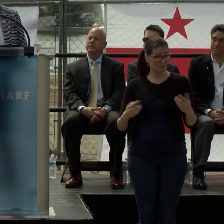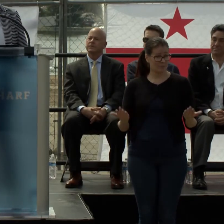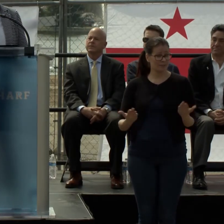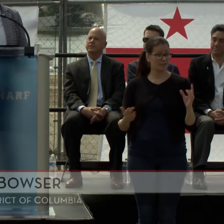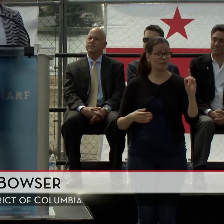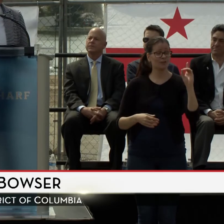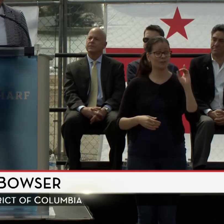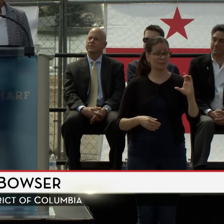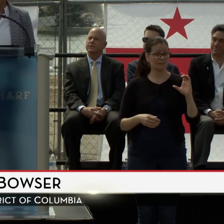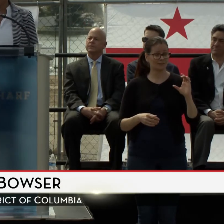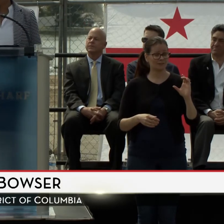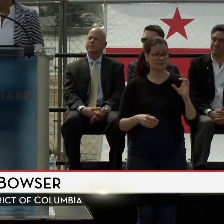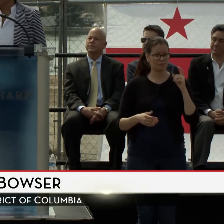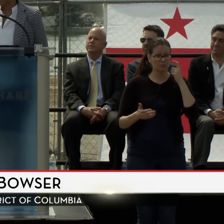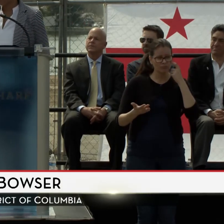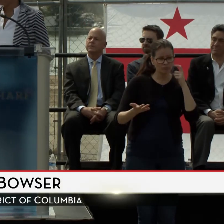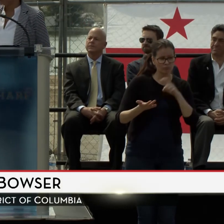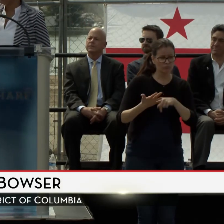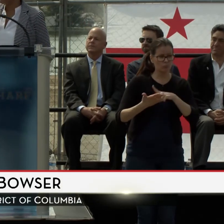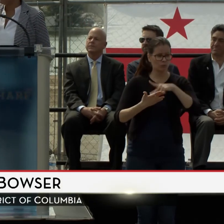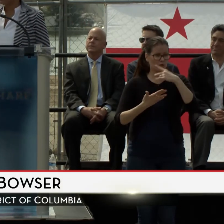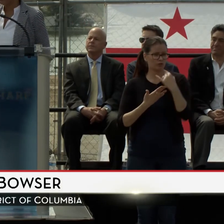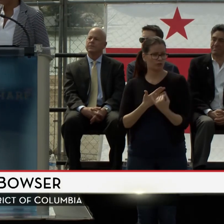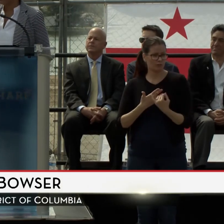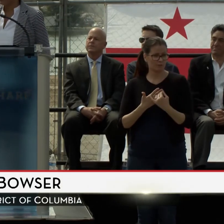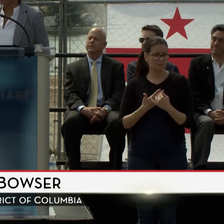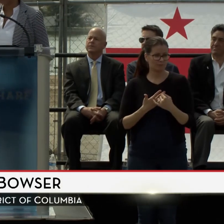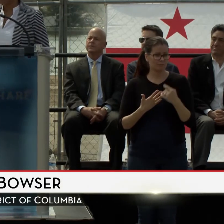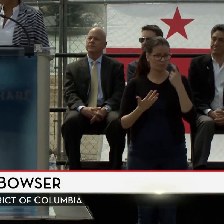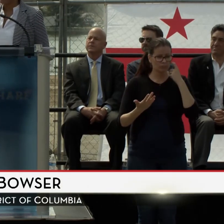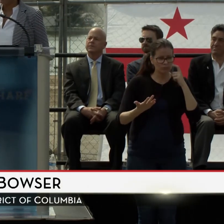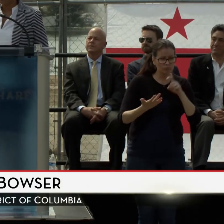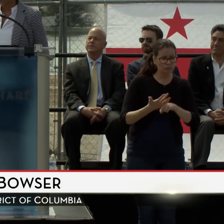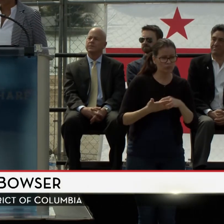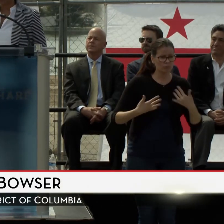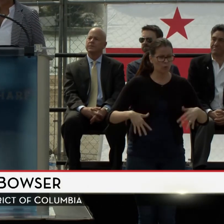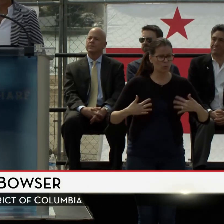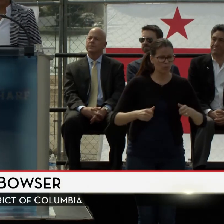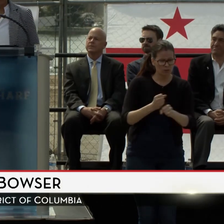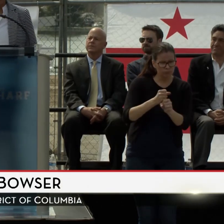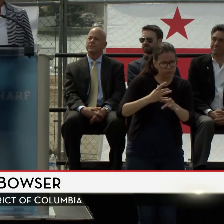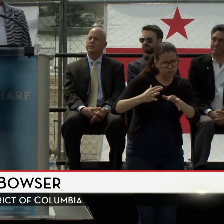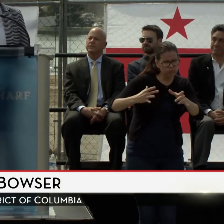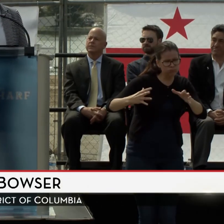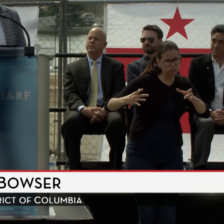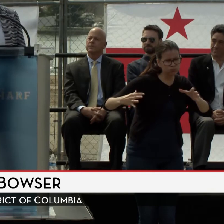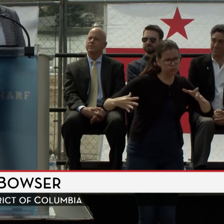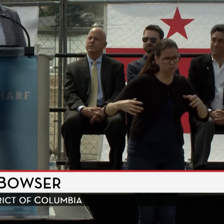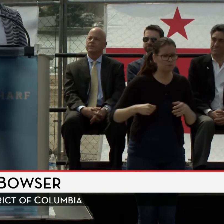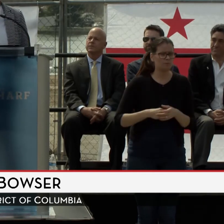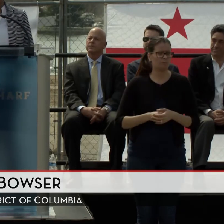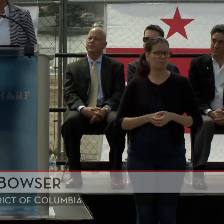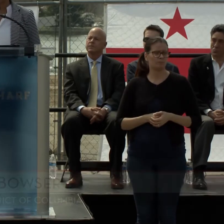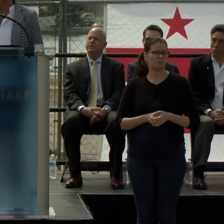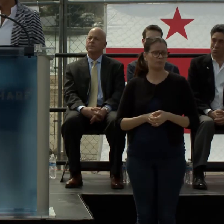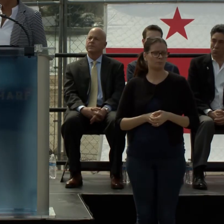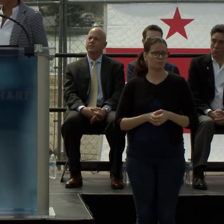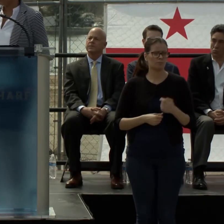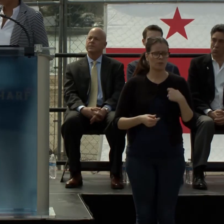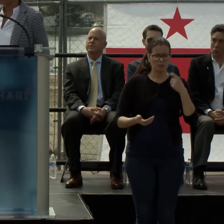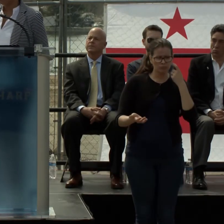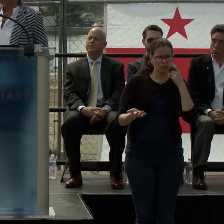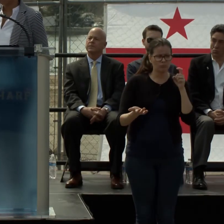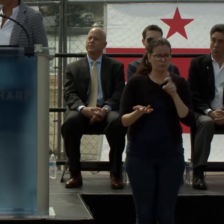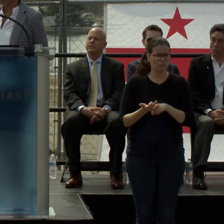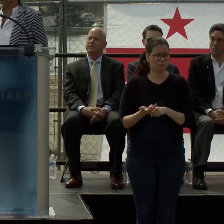on, and it is the most vibrant city economy anywhere on the East Coast, and I dare say in the